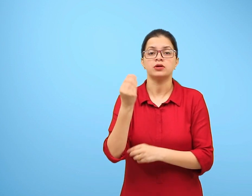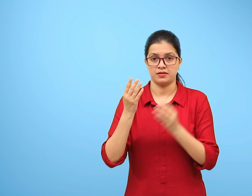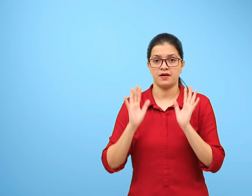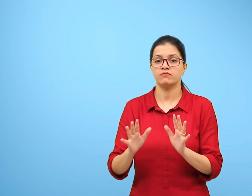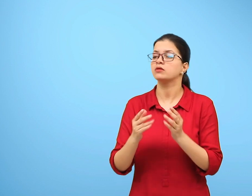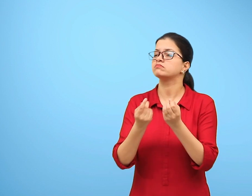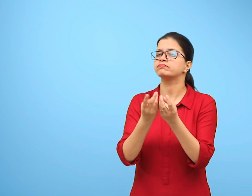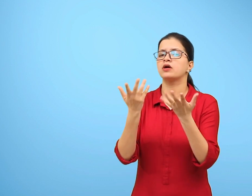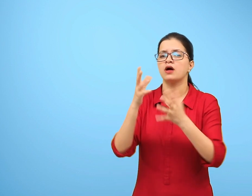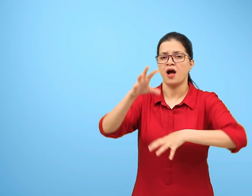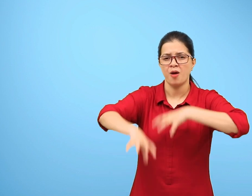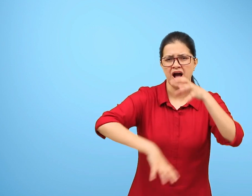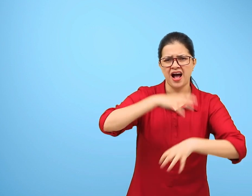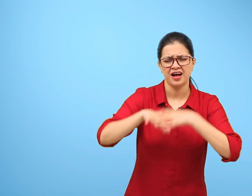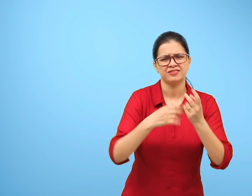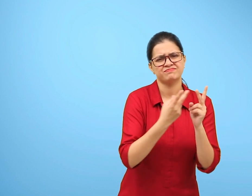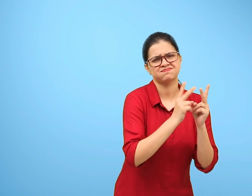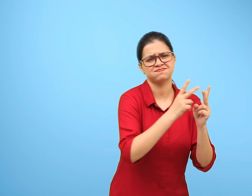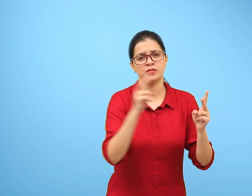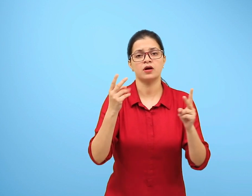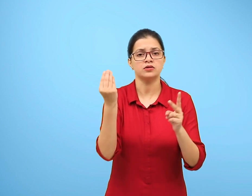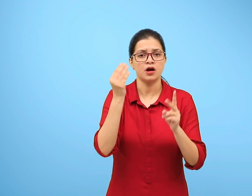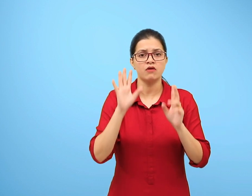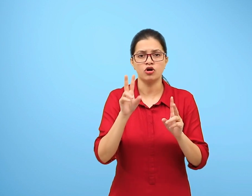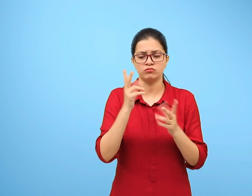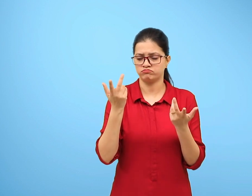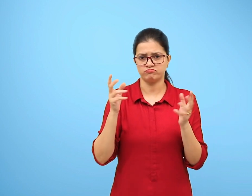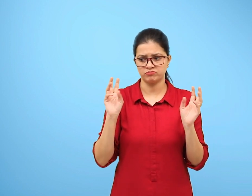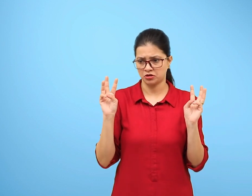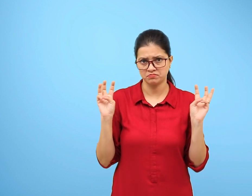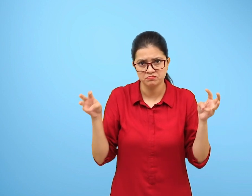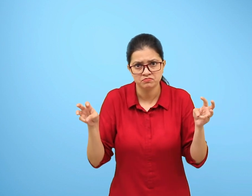Many animals seem to be having an even number of legs. Why?